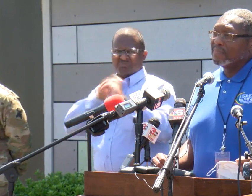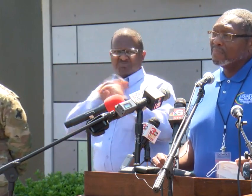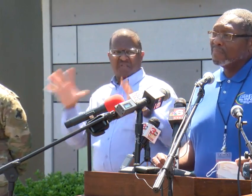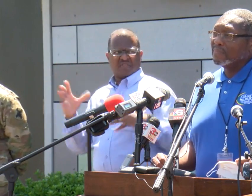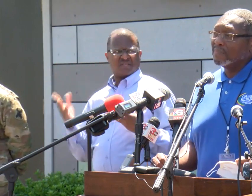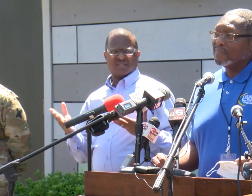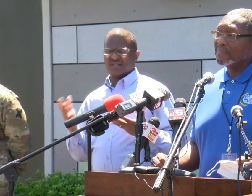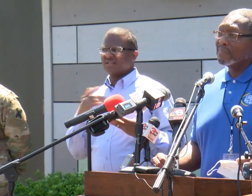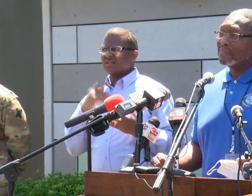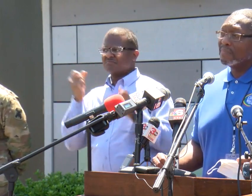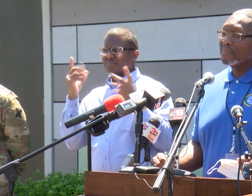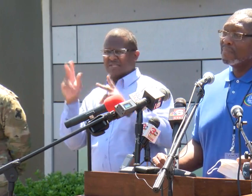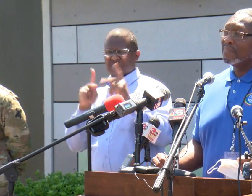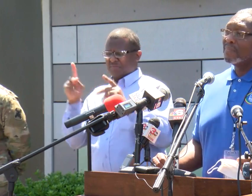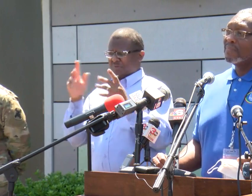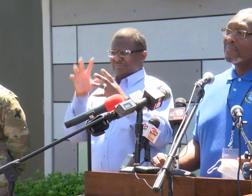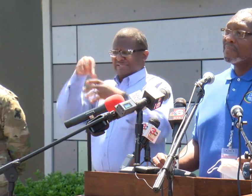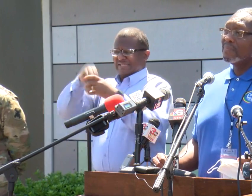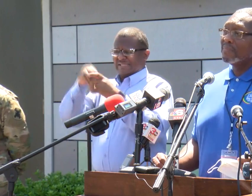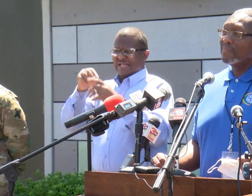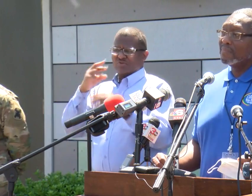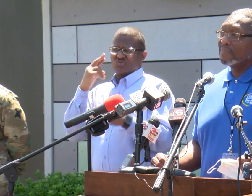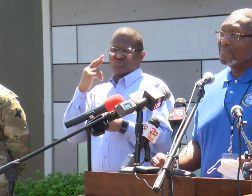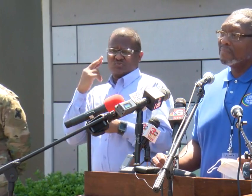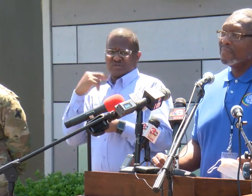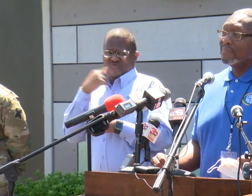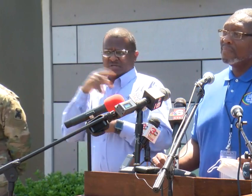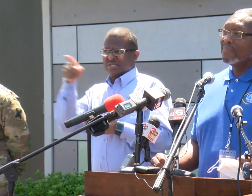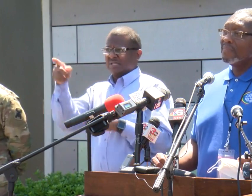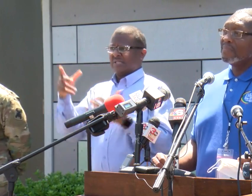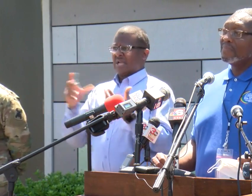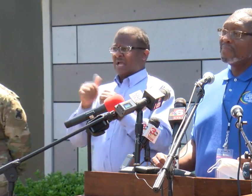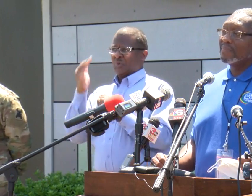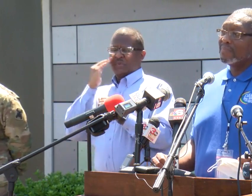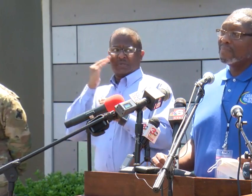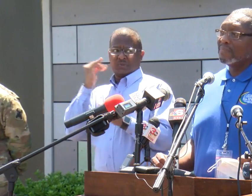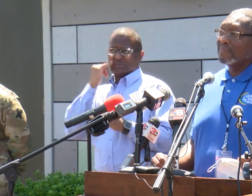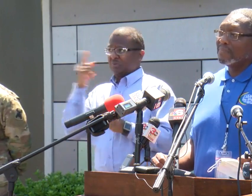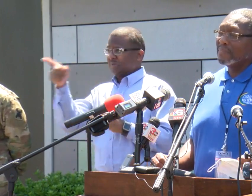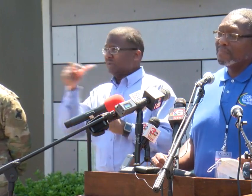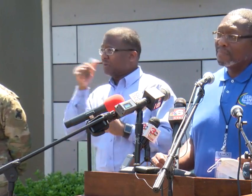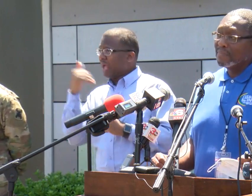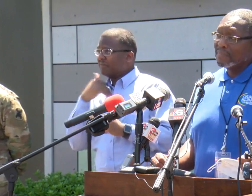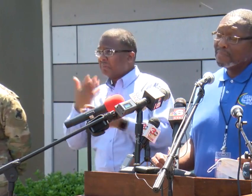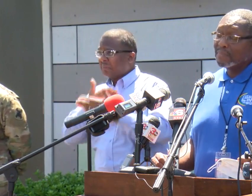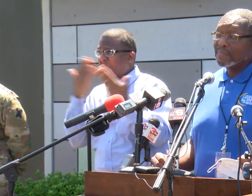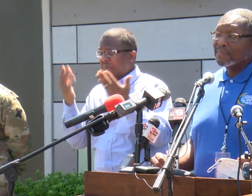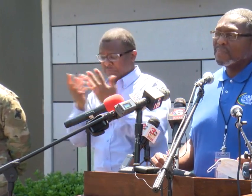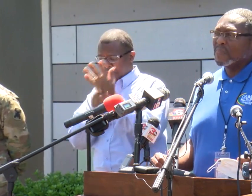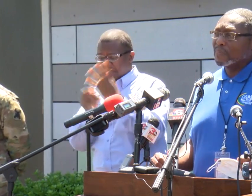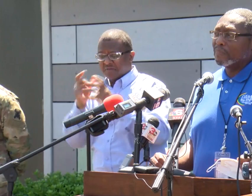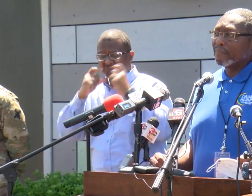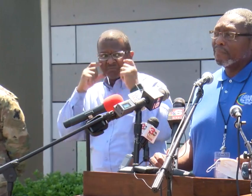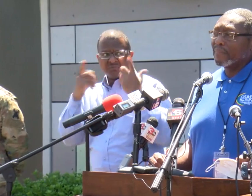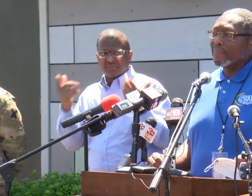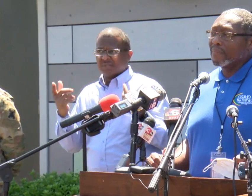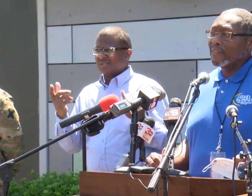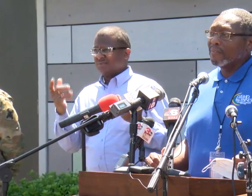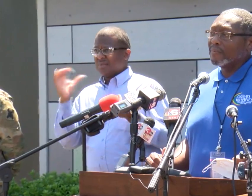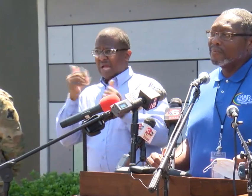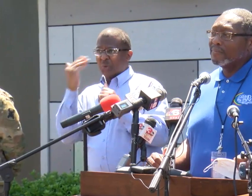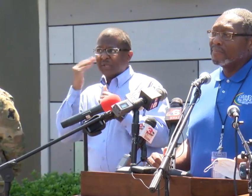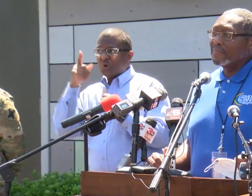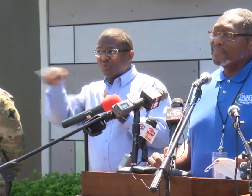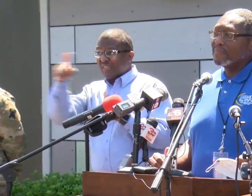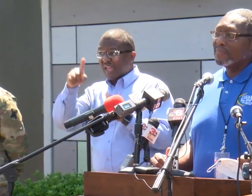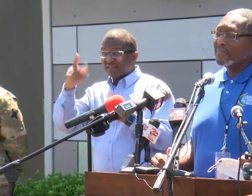gear, and it's a lot of people inside the restaurant. How do we know about them if they don't have it, or do they have it? And it, is that a